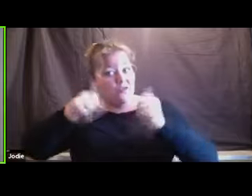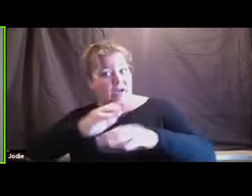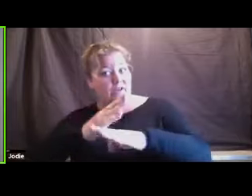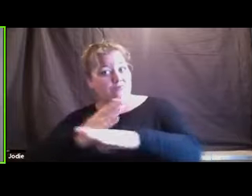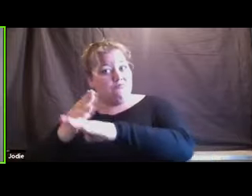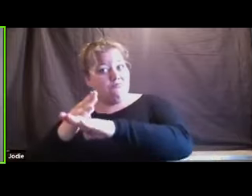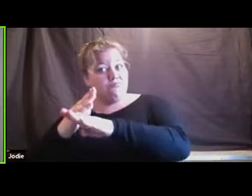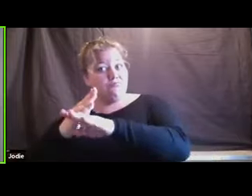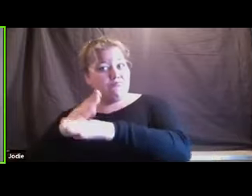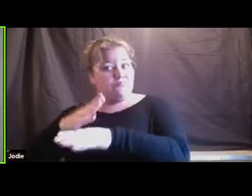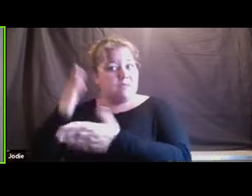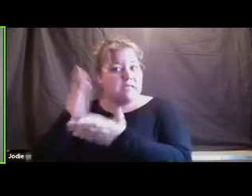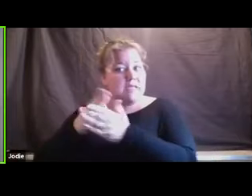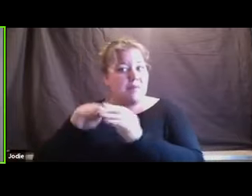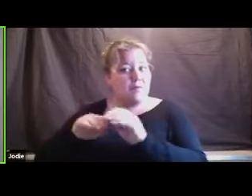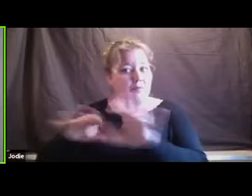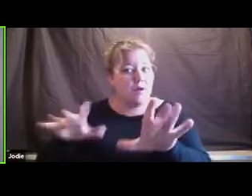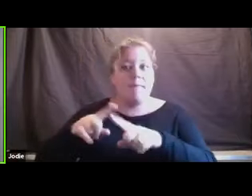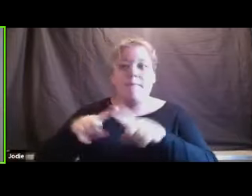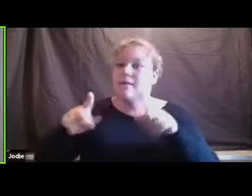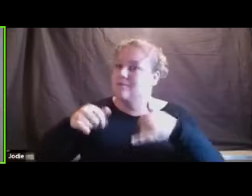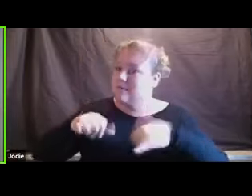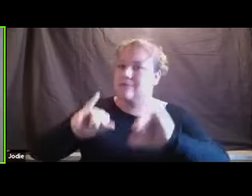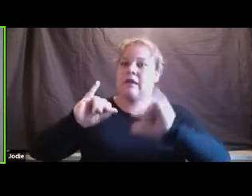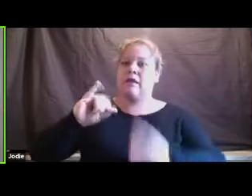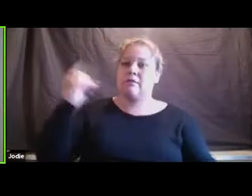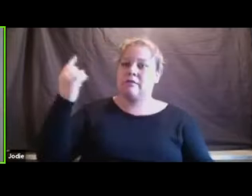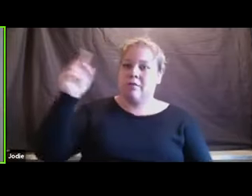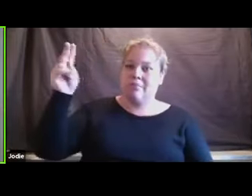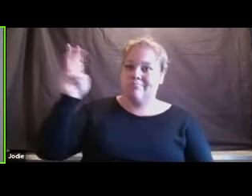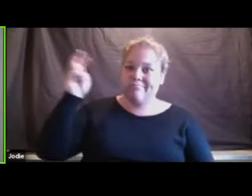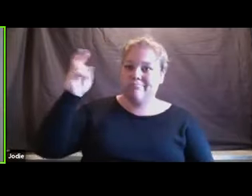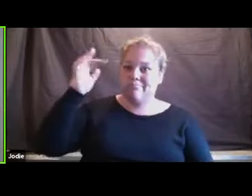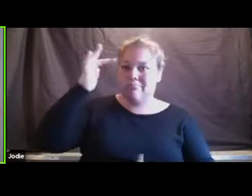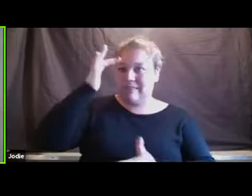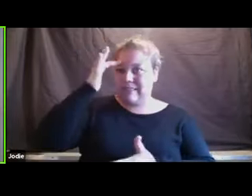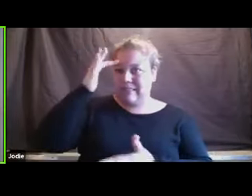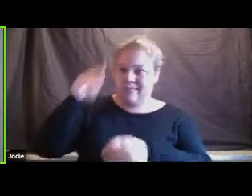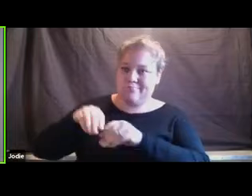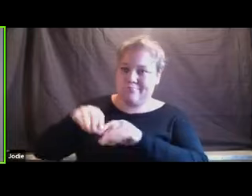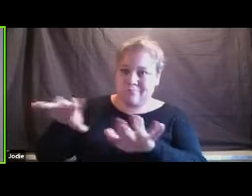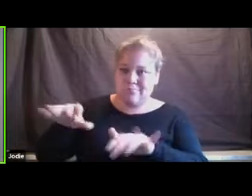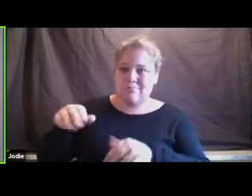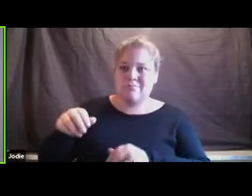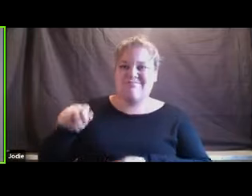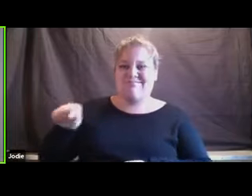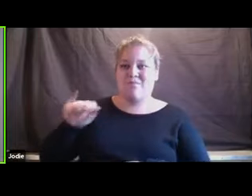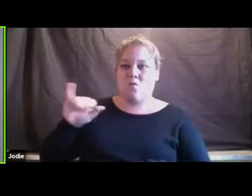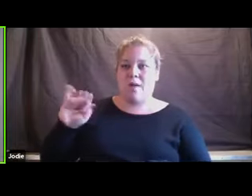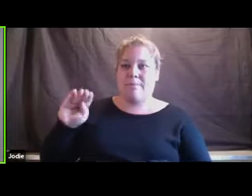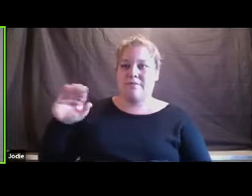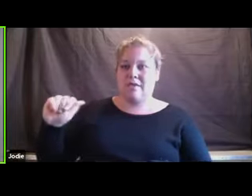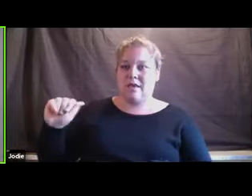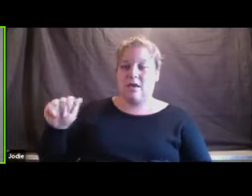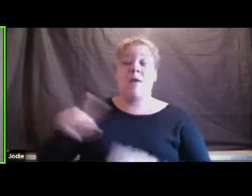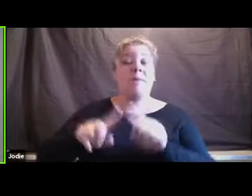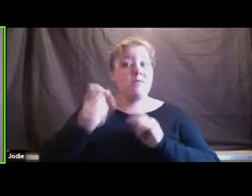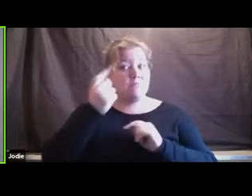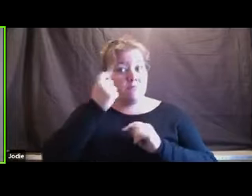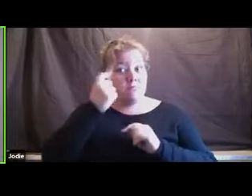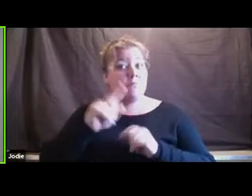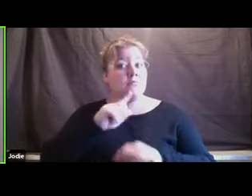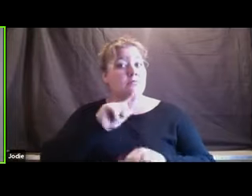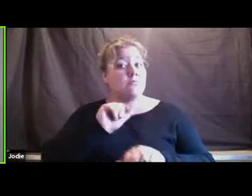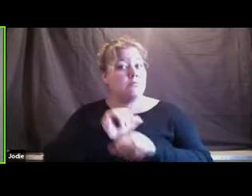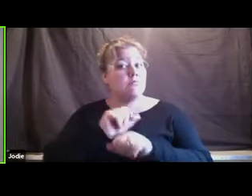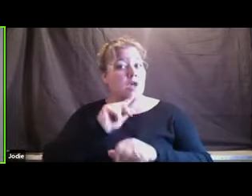had a case and spread occurring. I will just say that I've been really impressed with the Y.